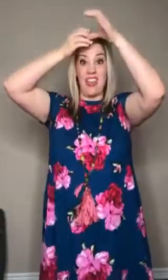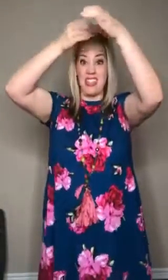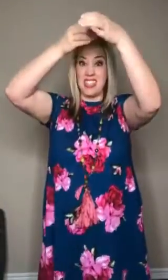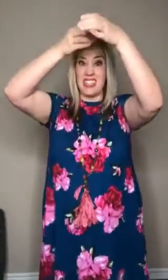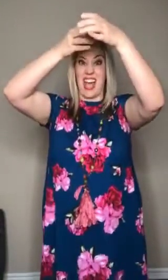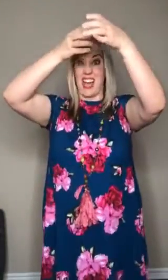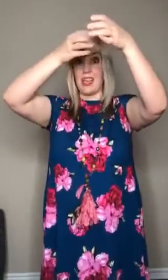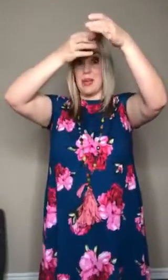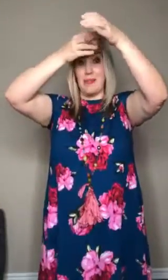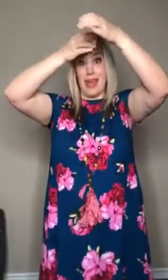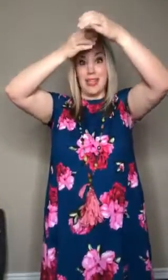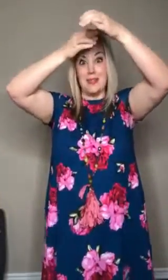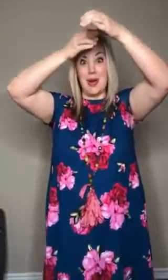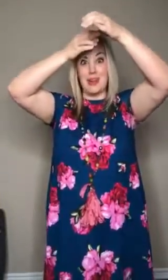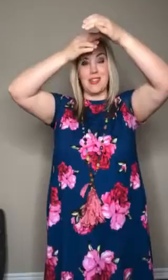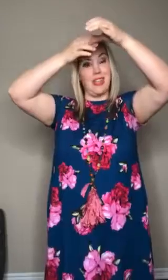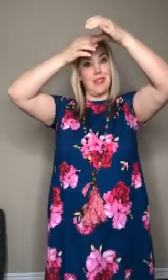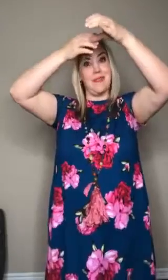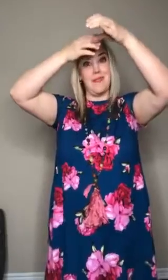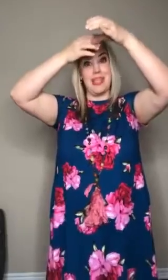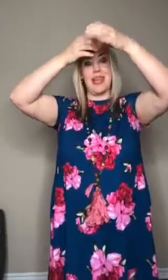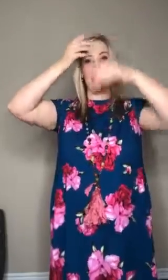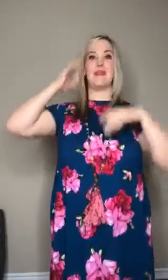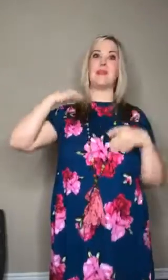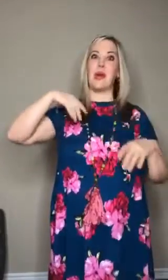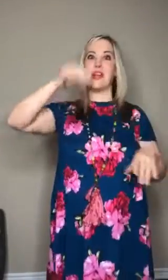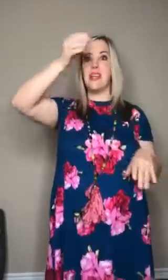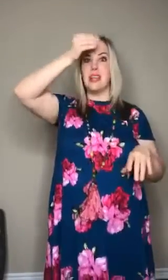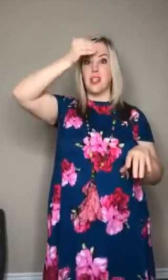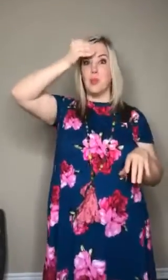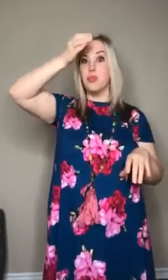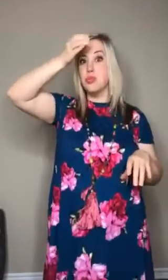then this is like mega smart or like big time smart. So,